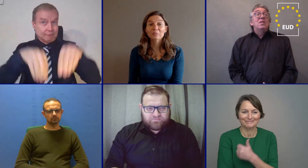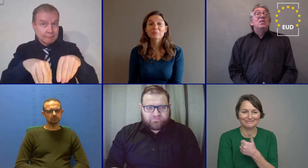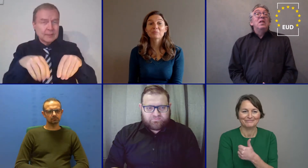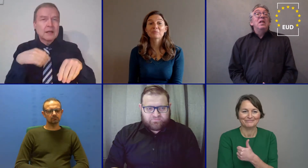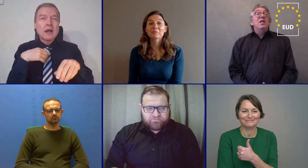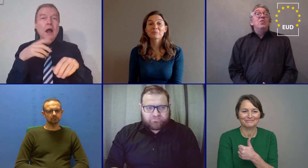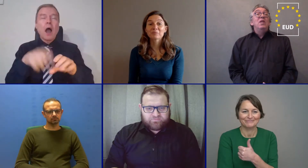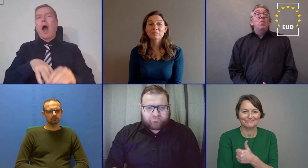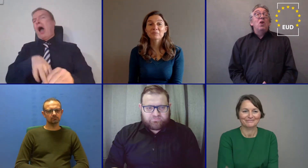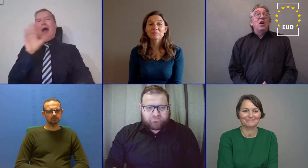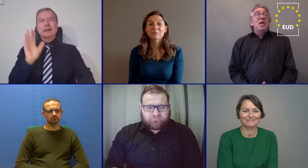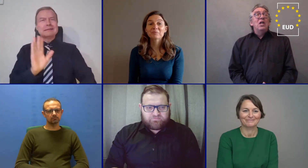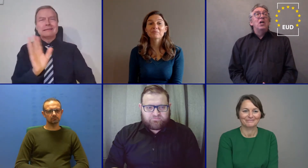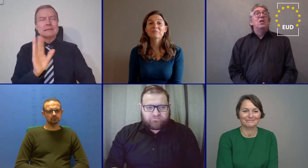The EUDY.